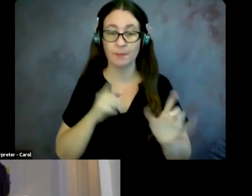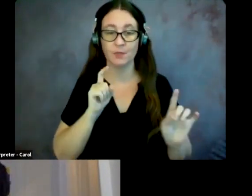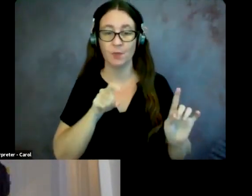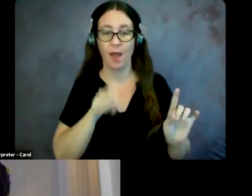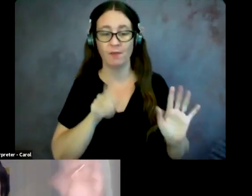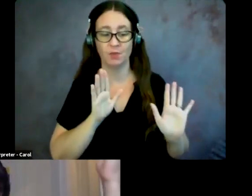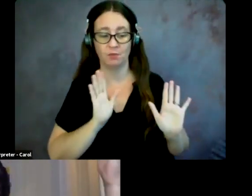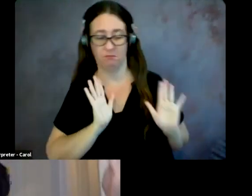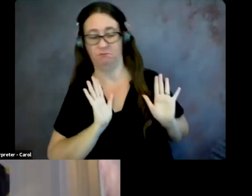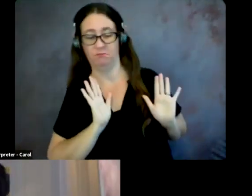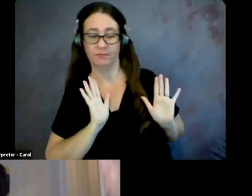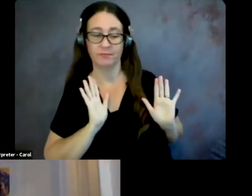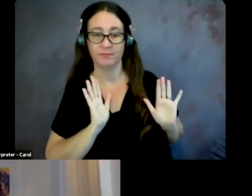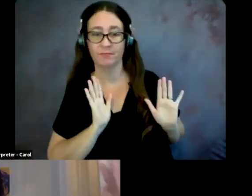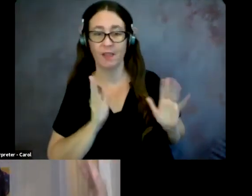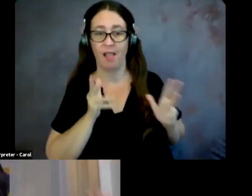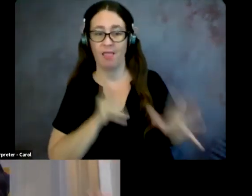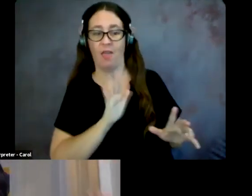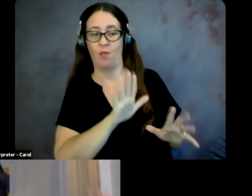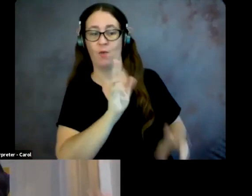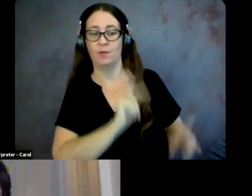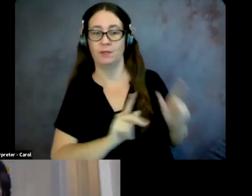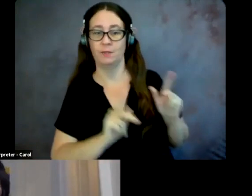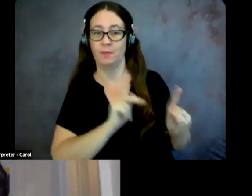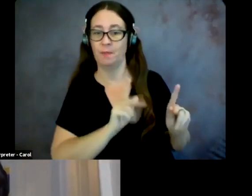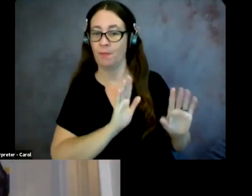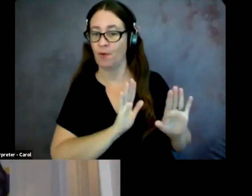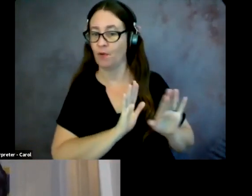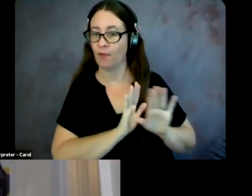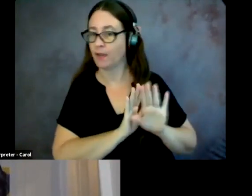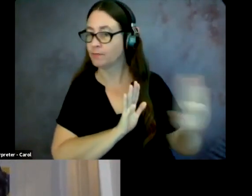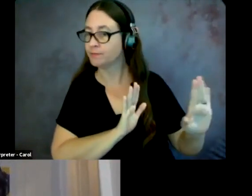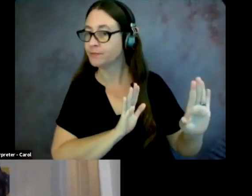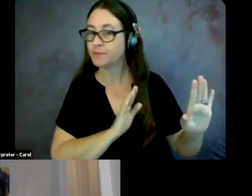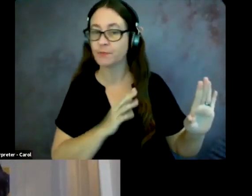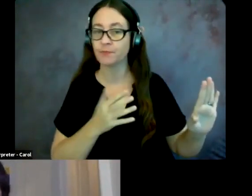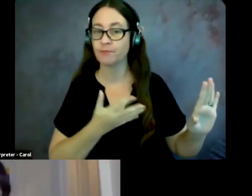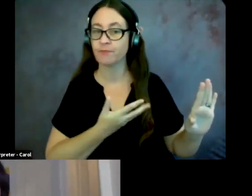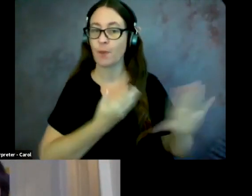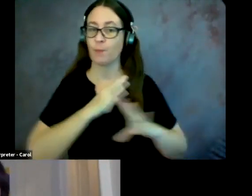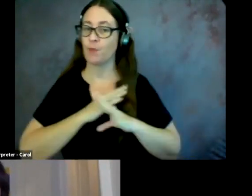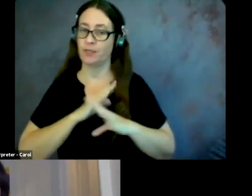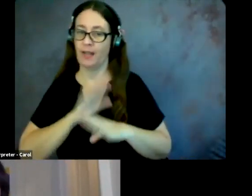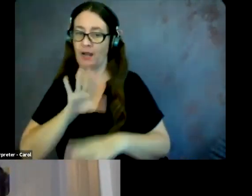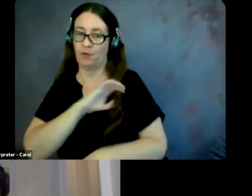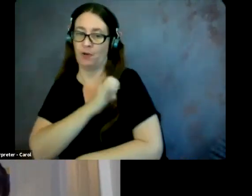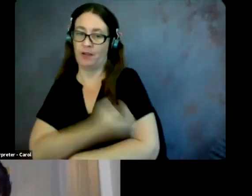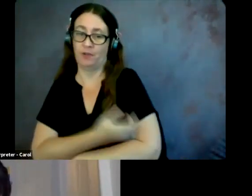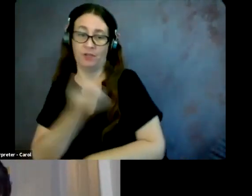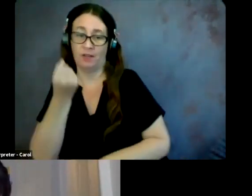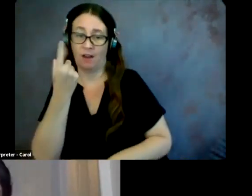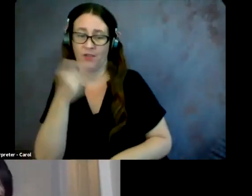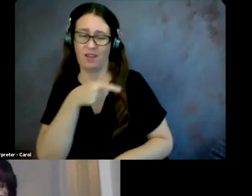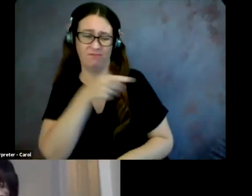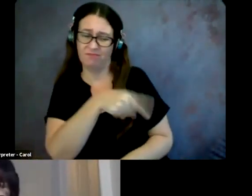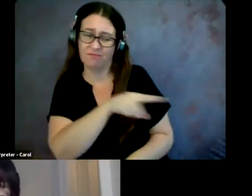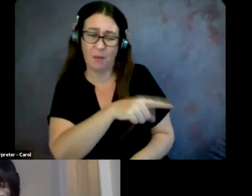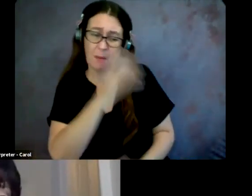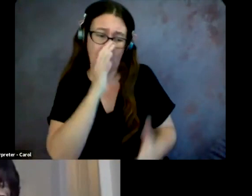people just, you have to protect your energy and understand mm-hmm. that they're just going to be mean people.